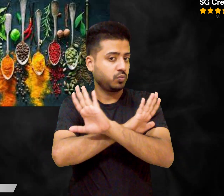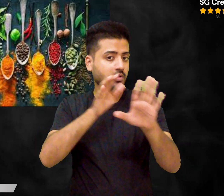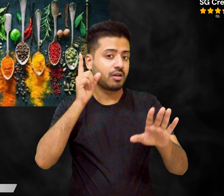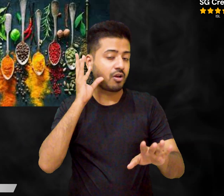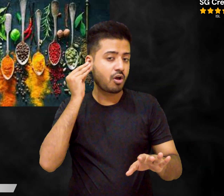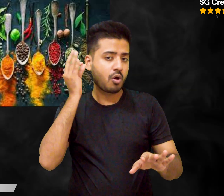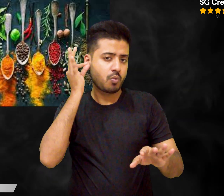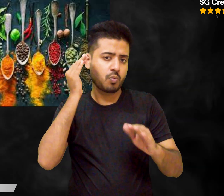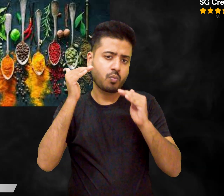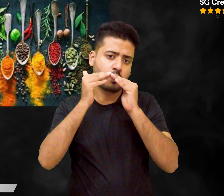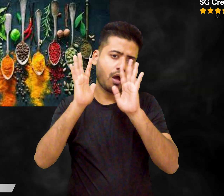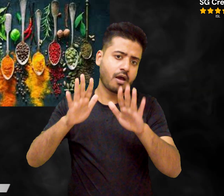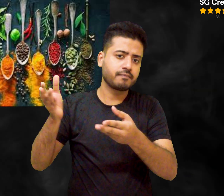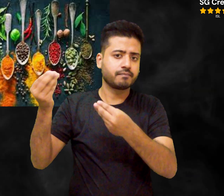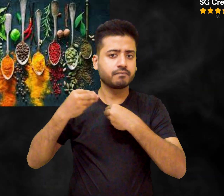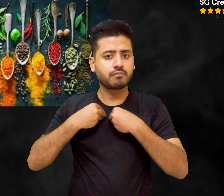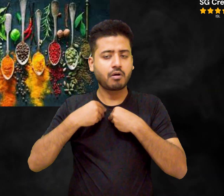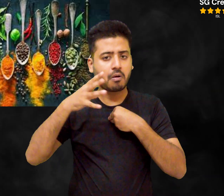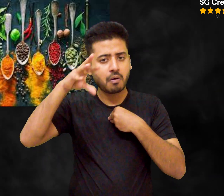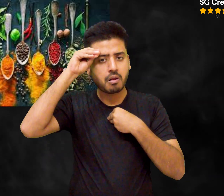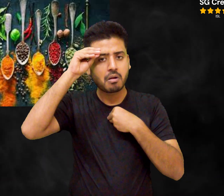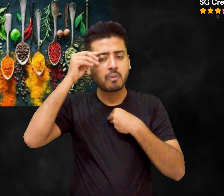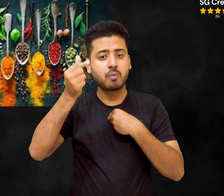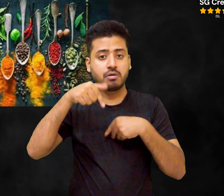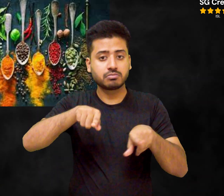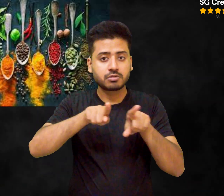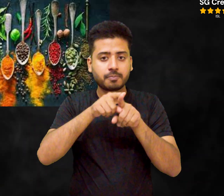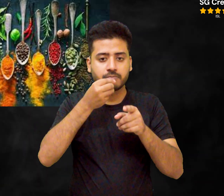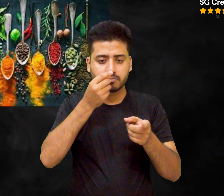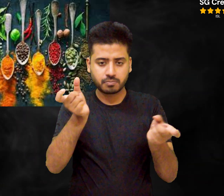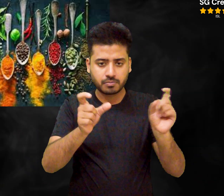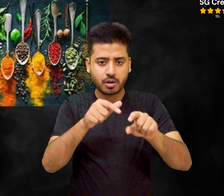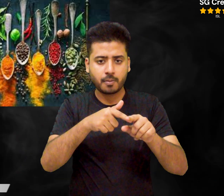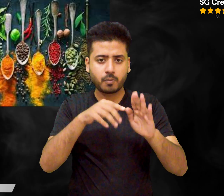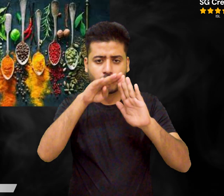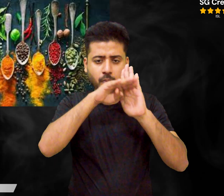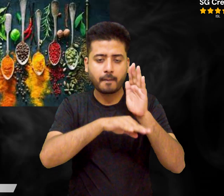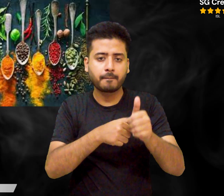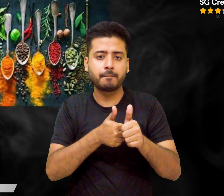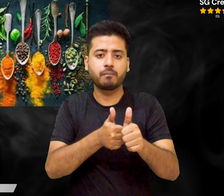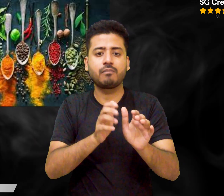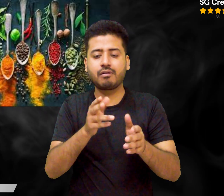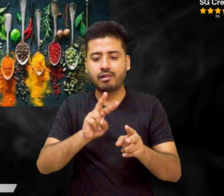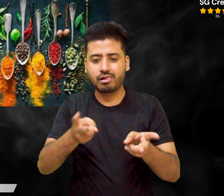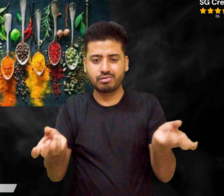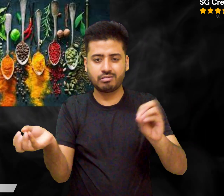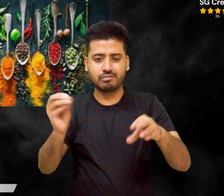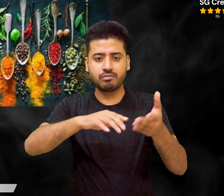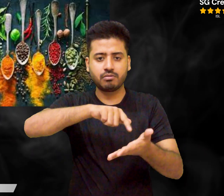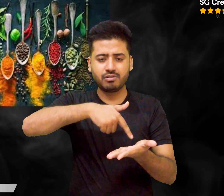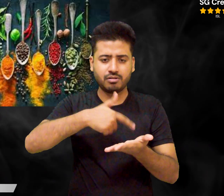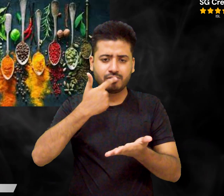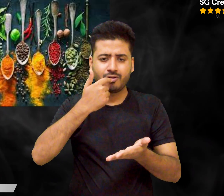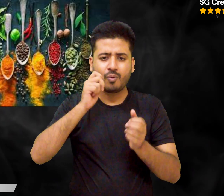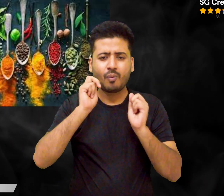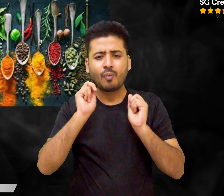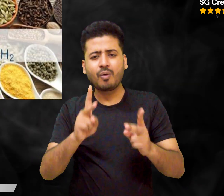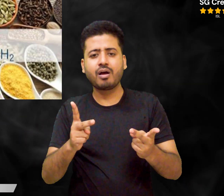vegetables. Spice blends can be added at different stages to achieve varying flavor profiles. Adjusting spice levels.